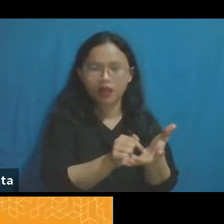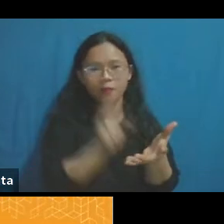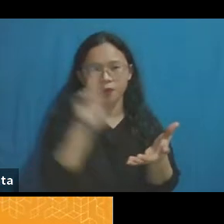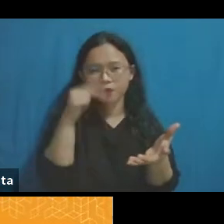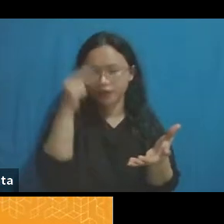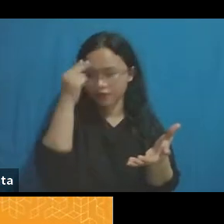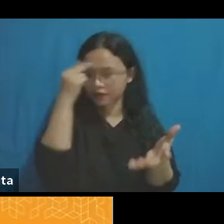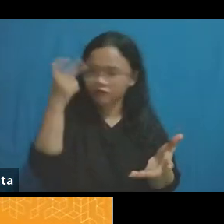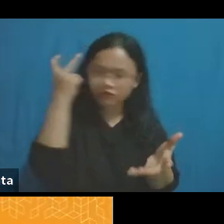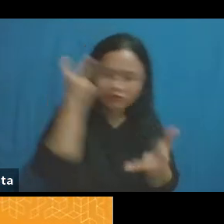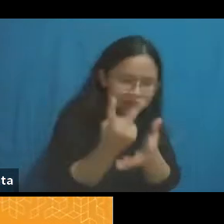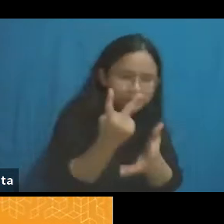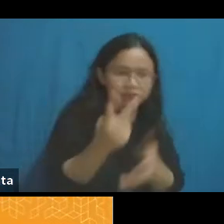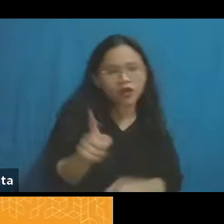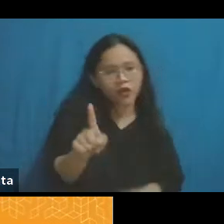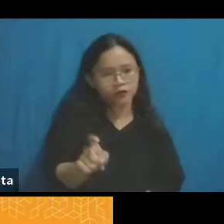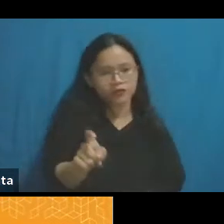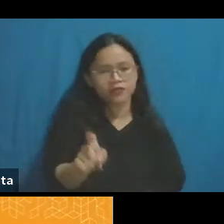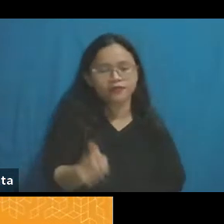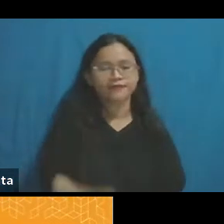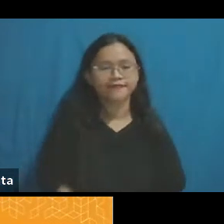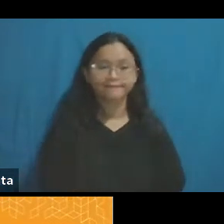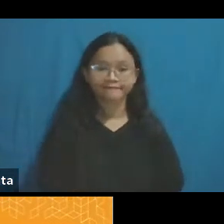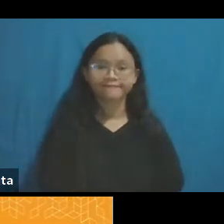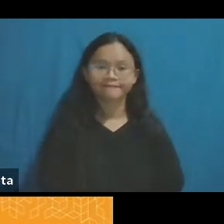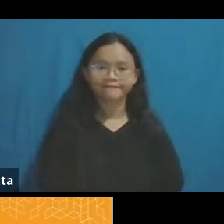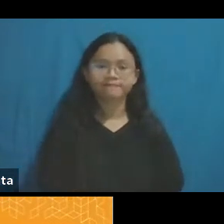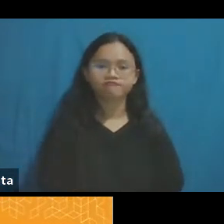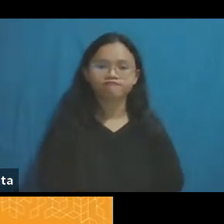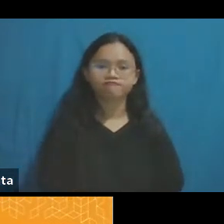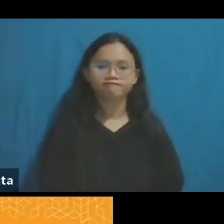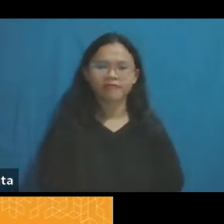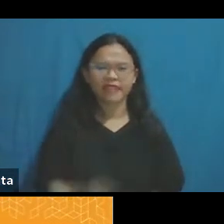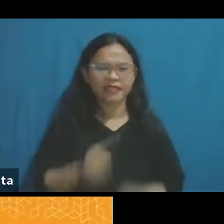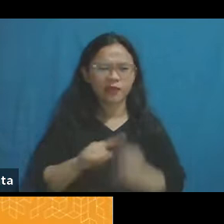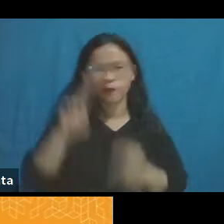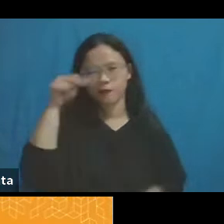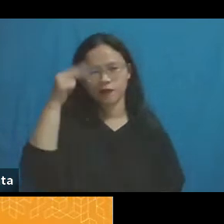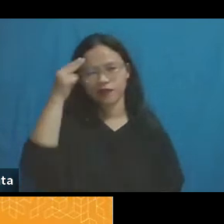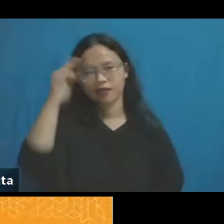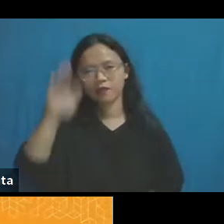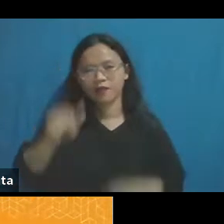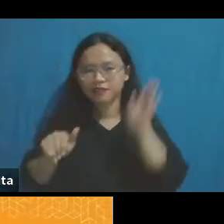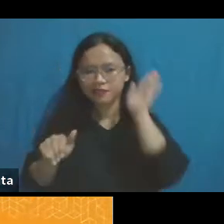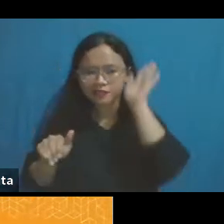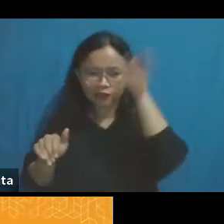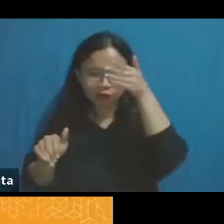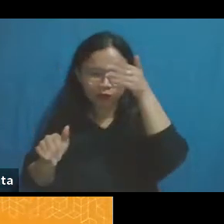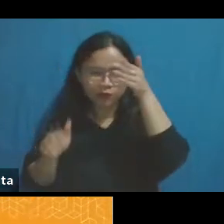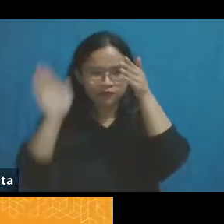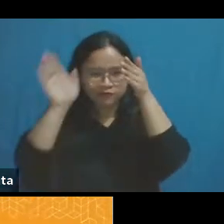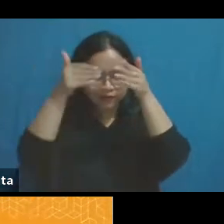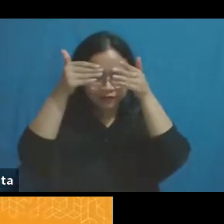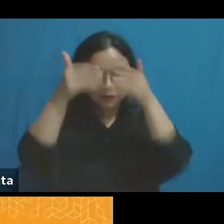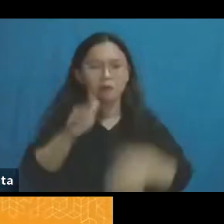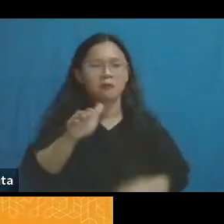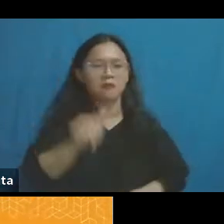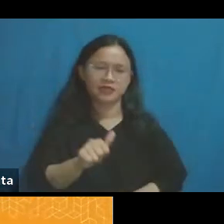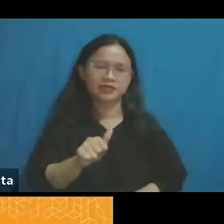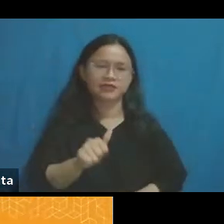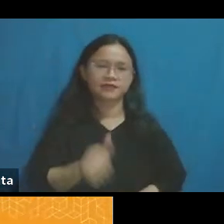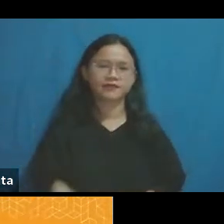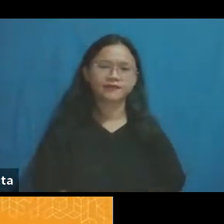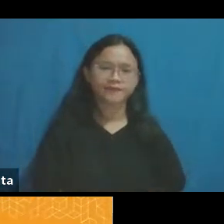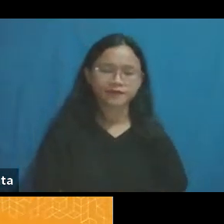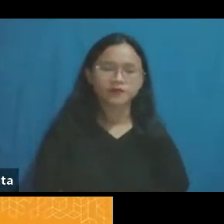they don't see anything until now, that we have to open their eyes like that. As you said earlier, Yeah. no significant improvement, therefore we need